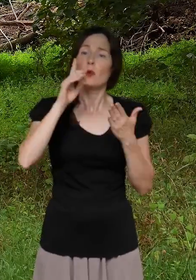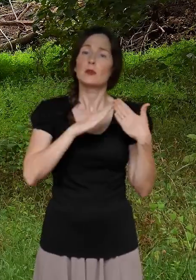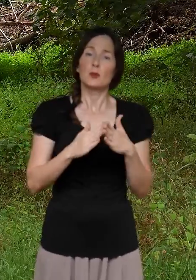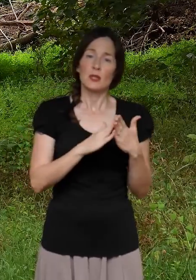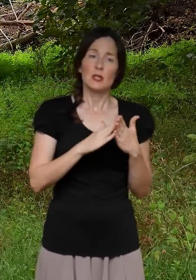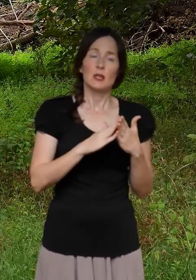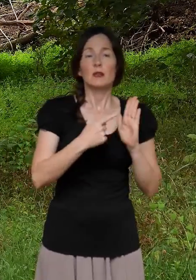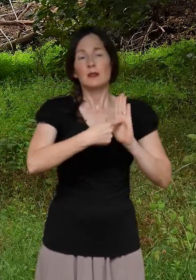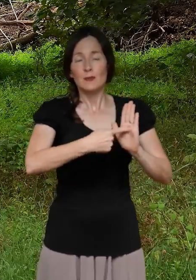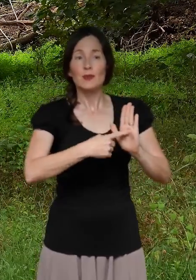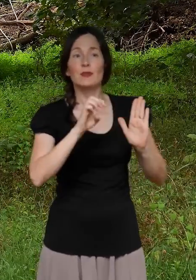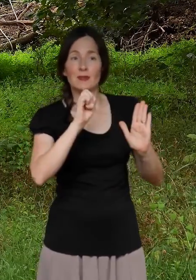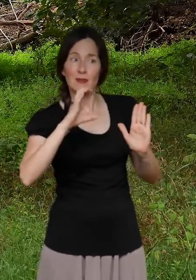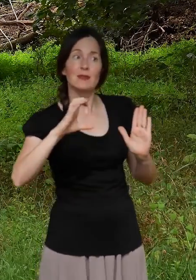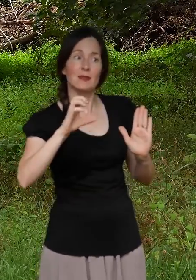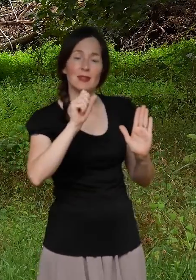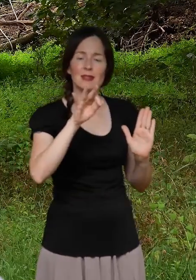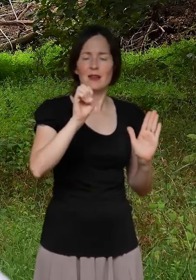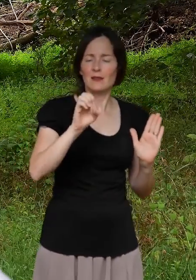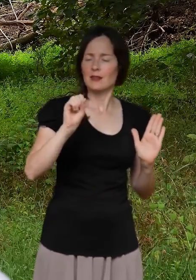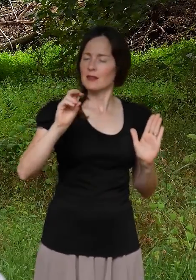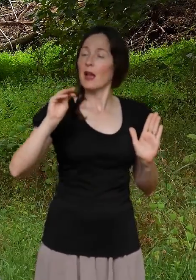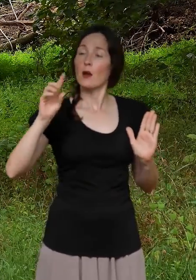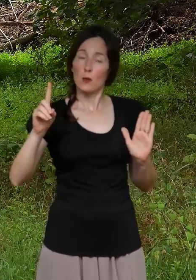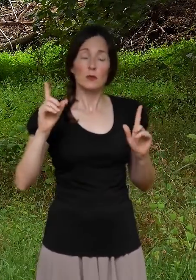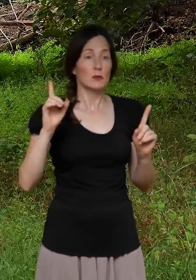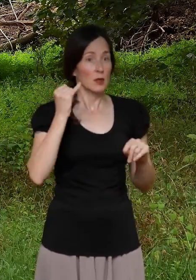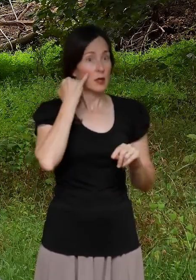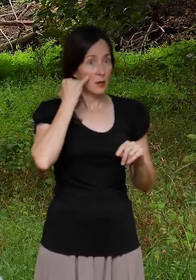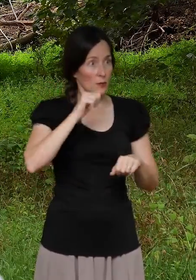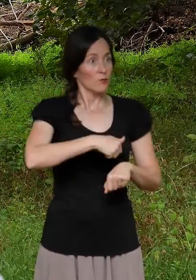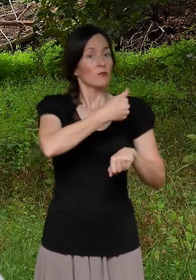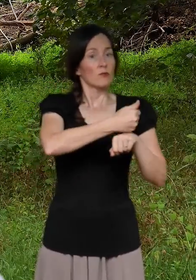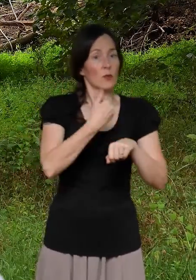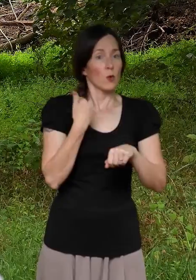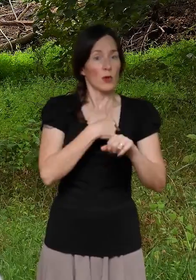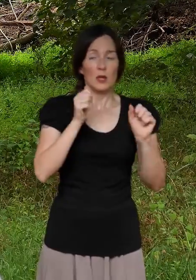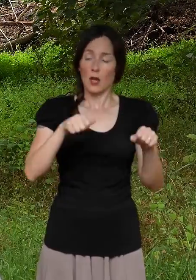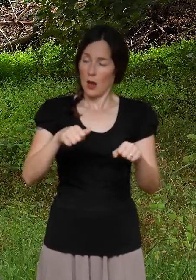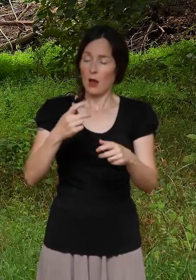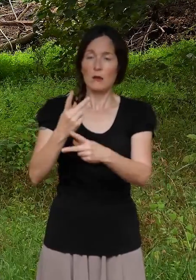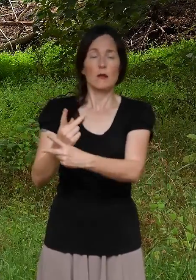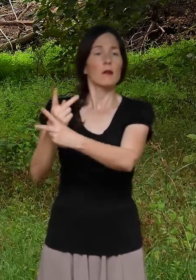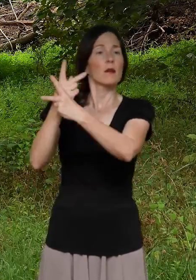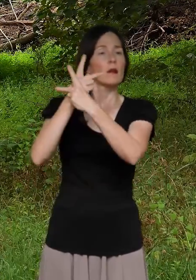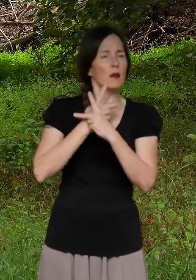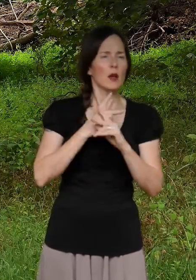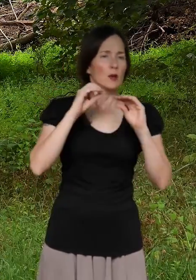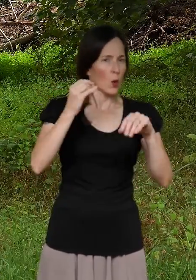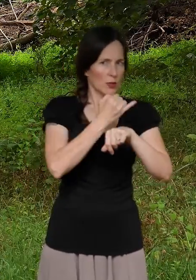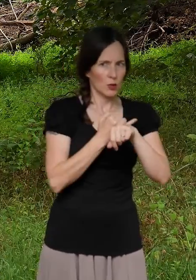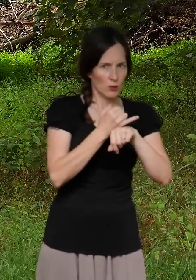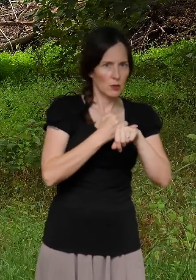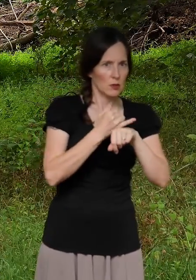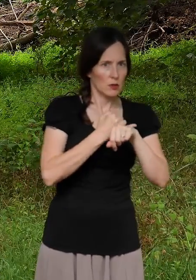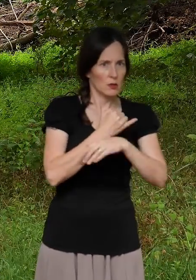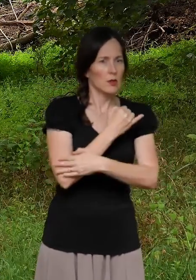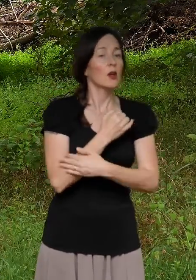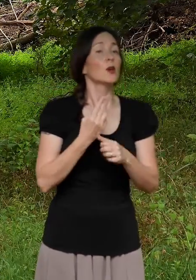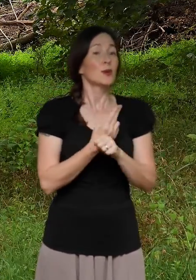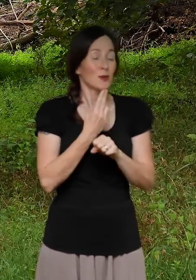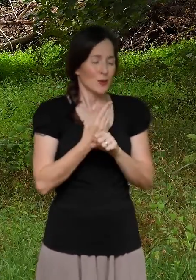and Communities grants at the federal level. I want to emphasize this again. With this legislation, we will be able to get 40 times